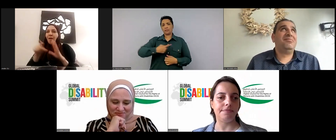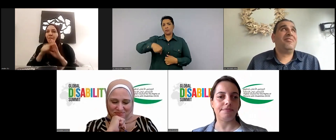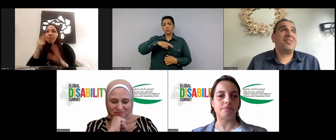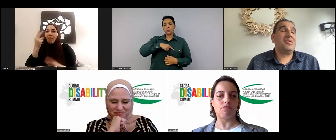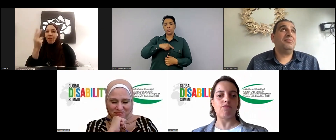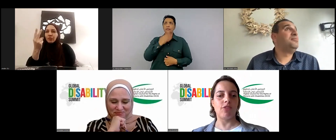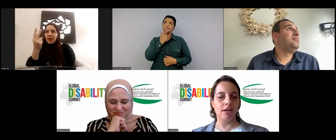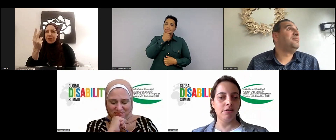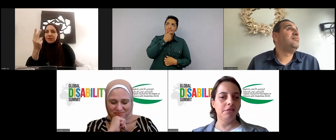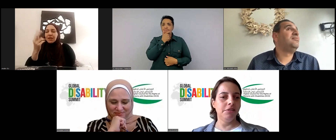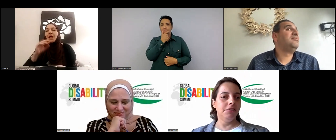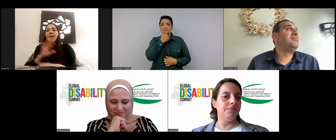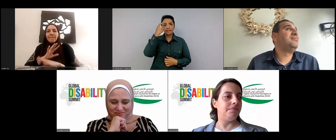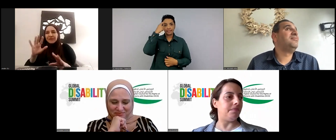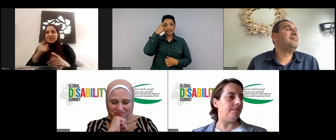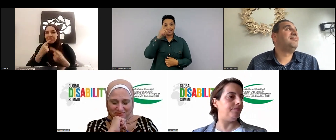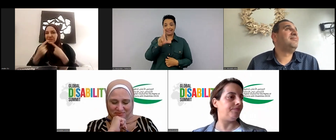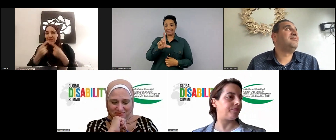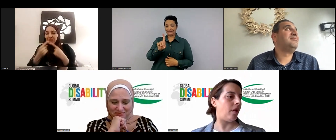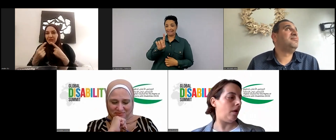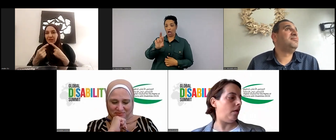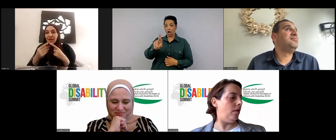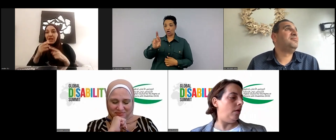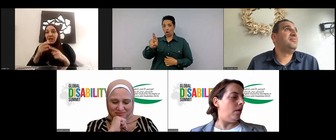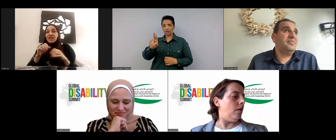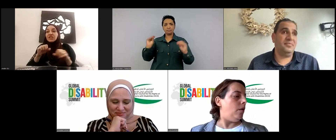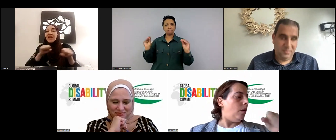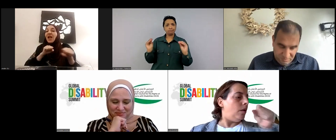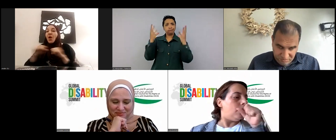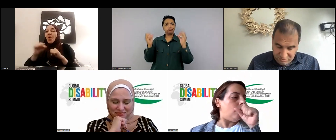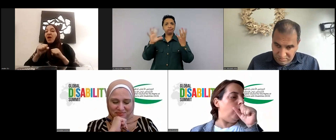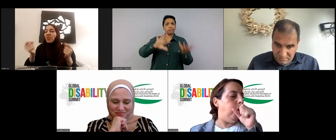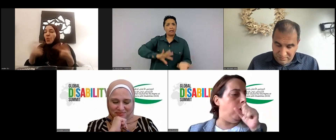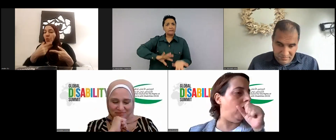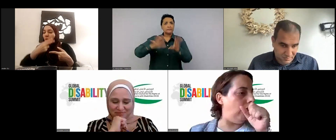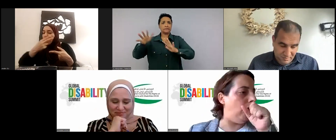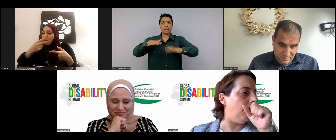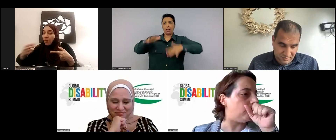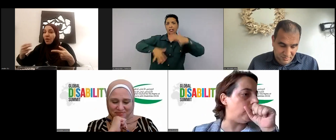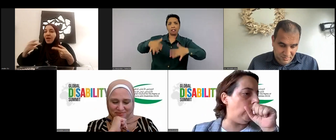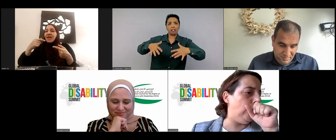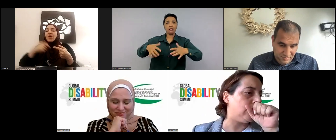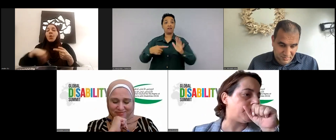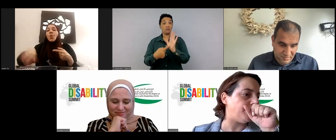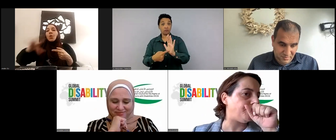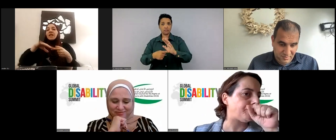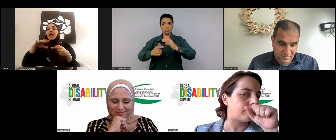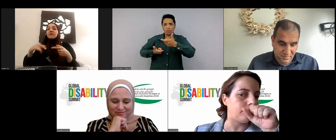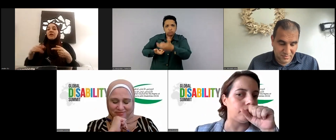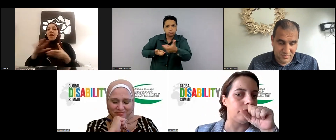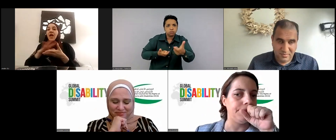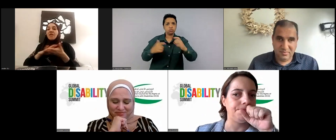the disaster and risk situation, including armed conflict and climate